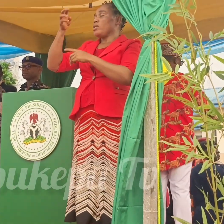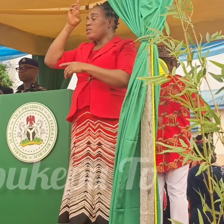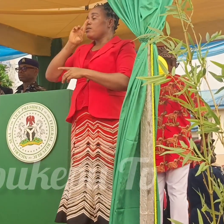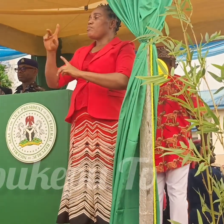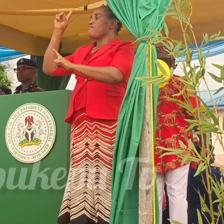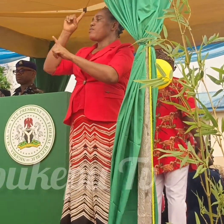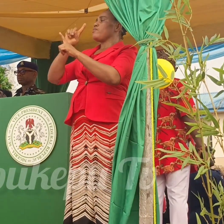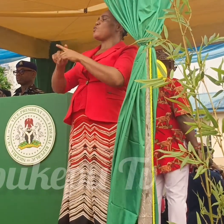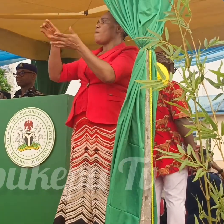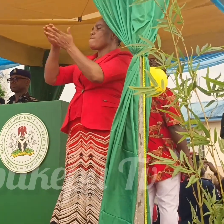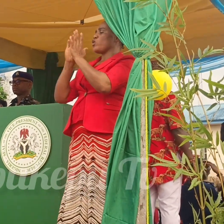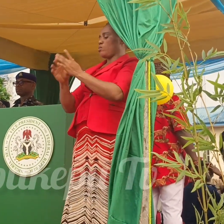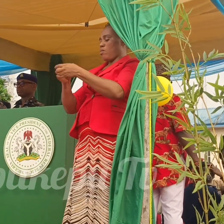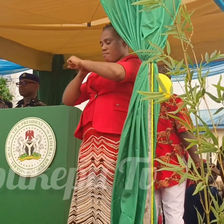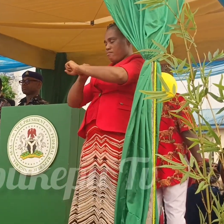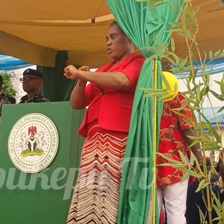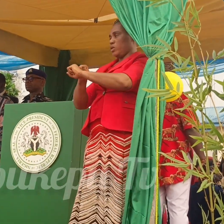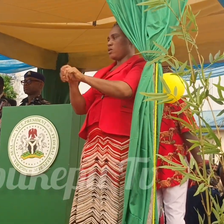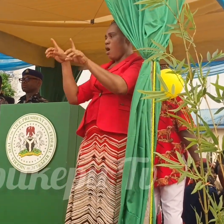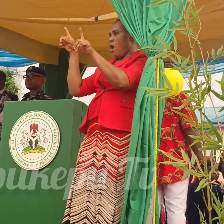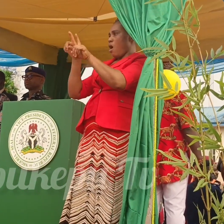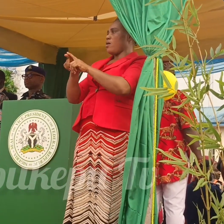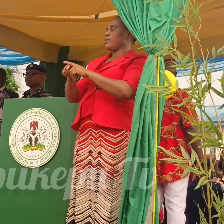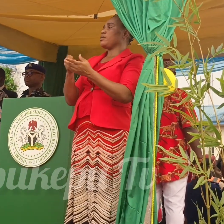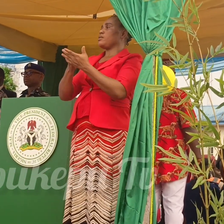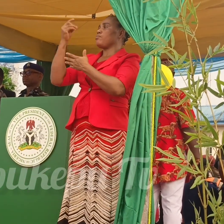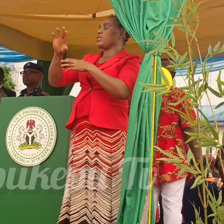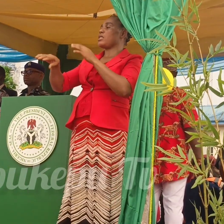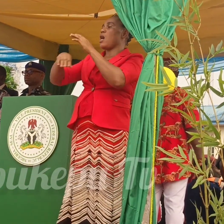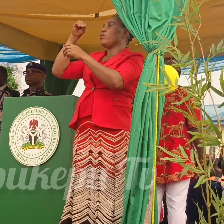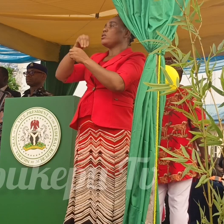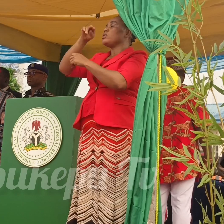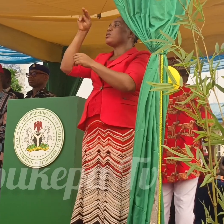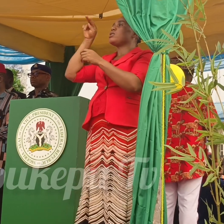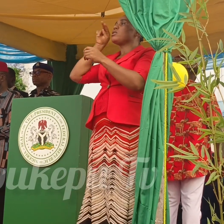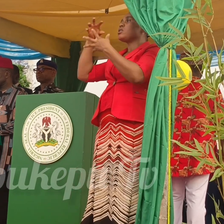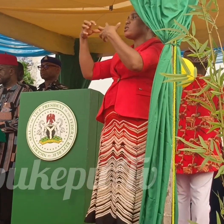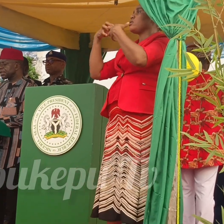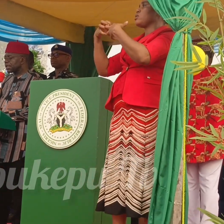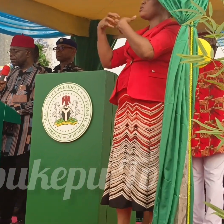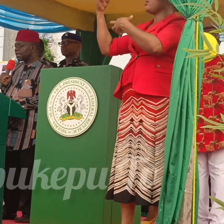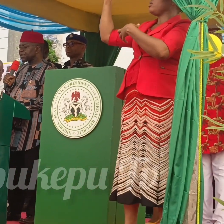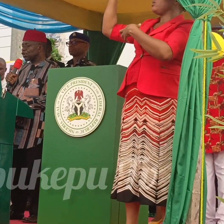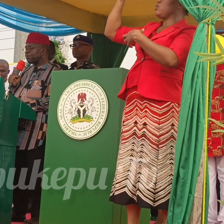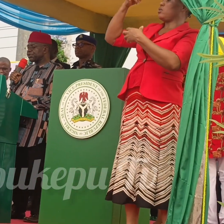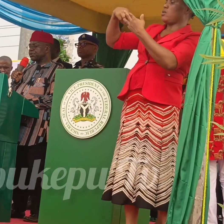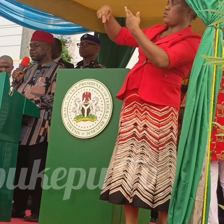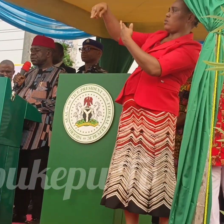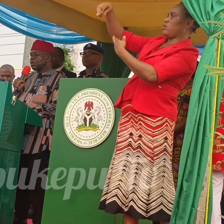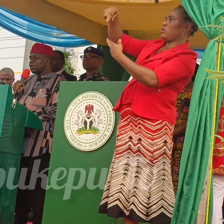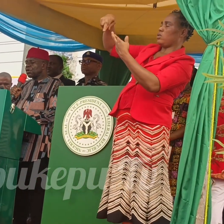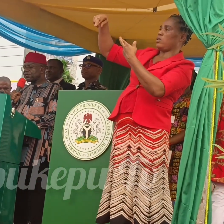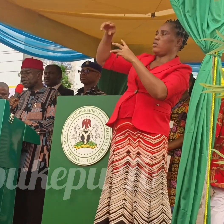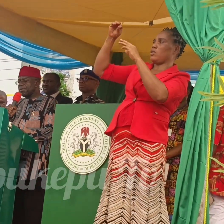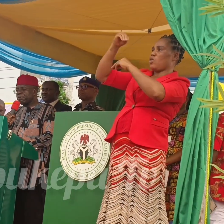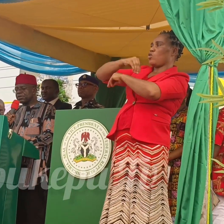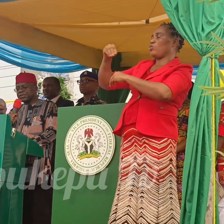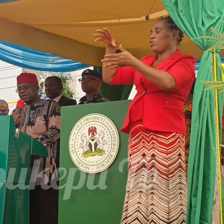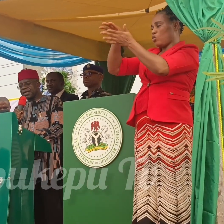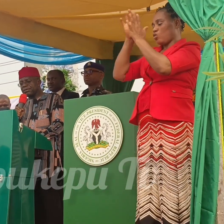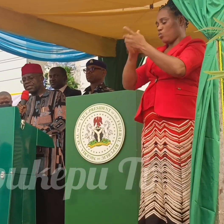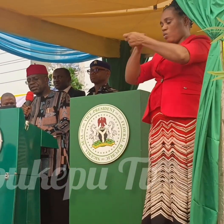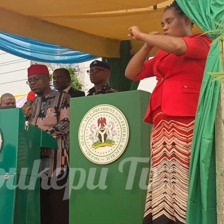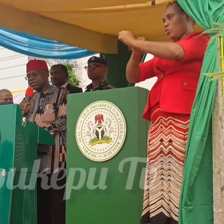to customer protection, as spelled out in the Nigerian Electricity Regulatory Commission, Customer